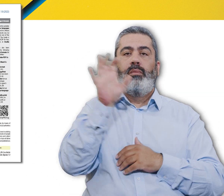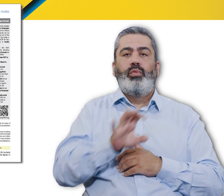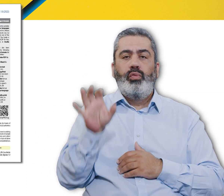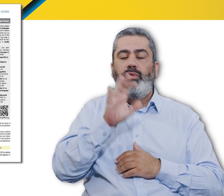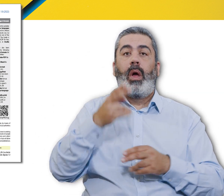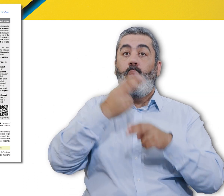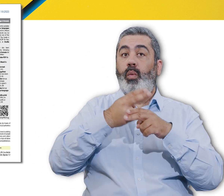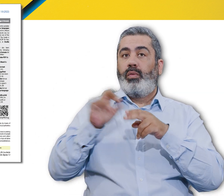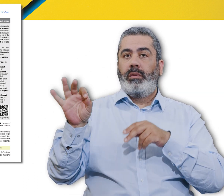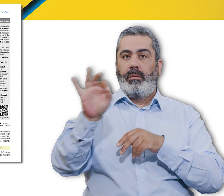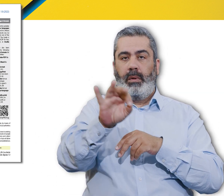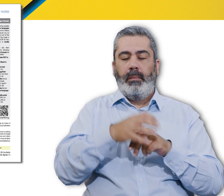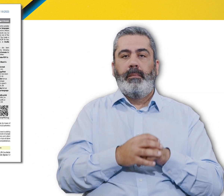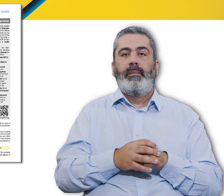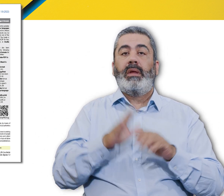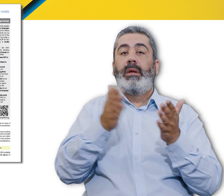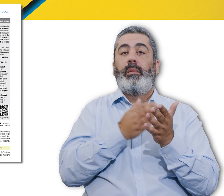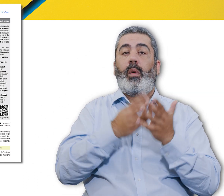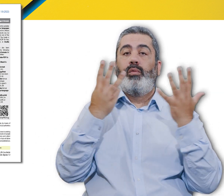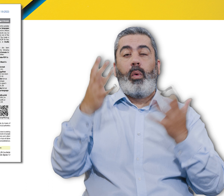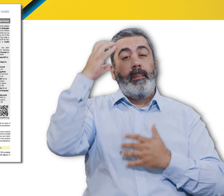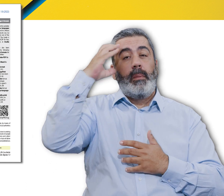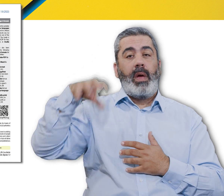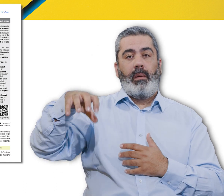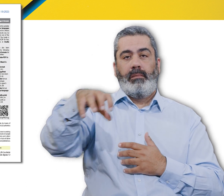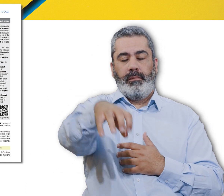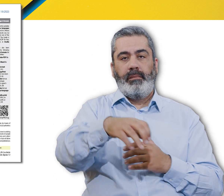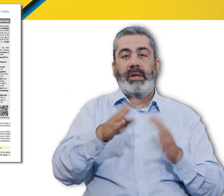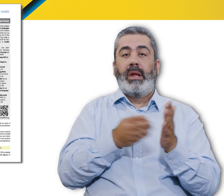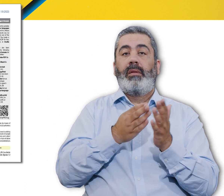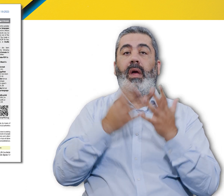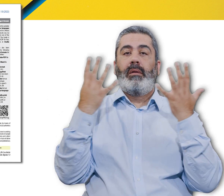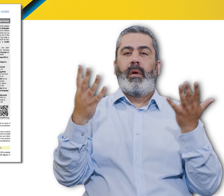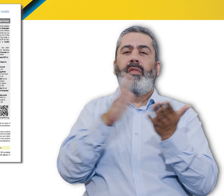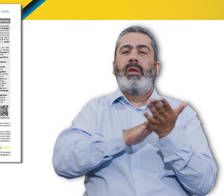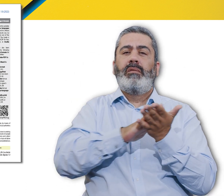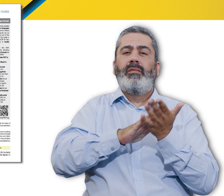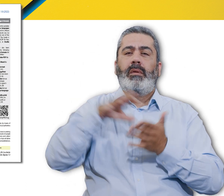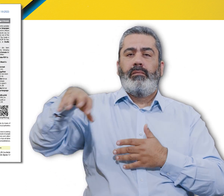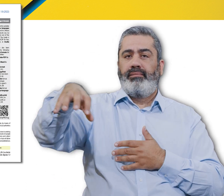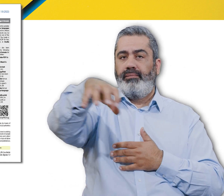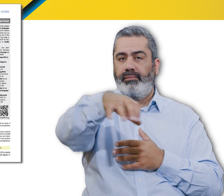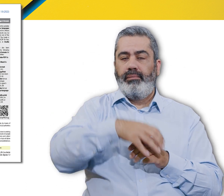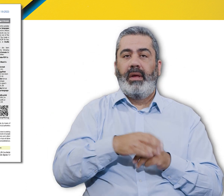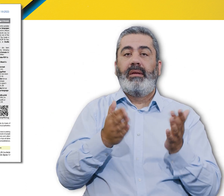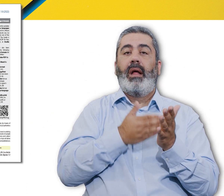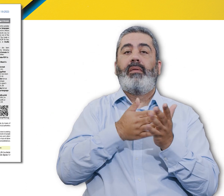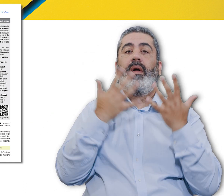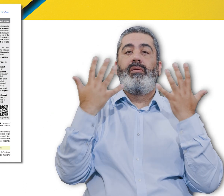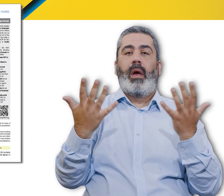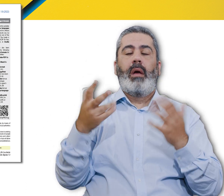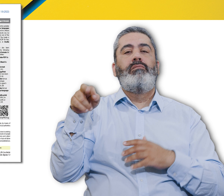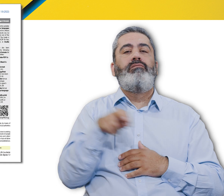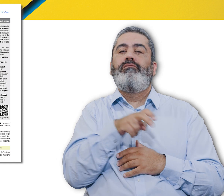and attractions. Page 8. Monuments. Page 9. Religious sites. Page 10. Moving